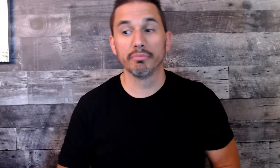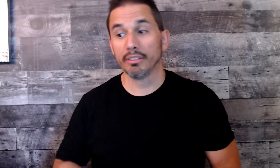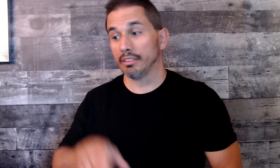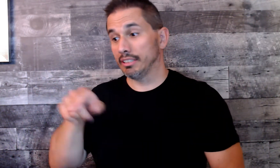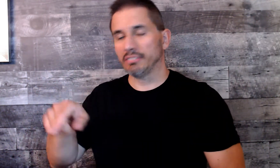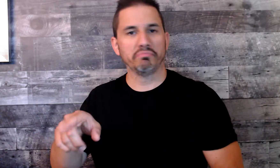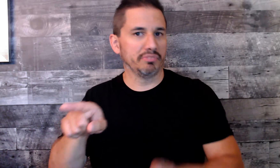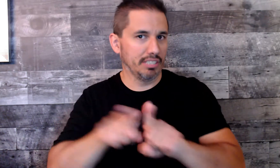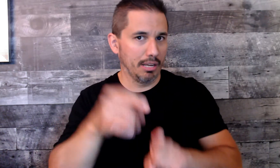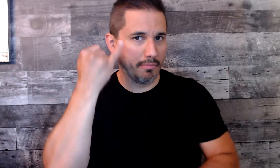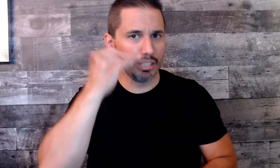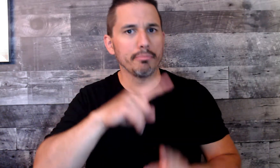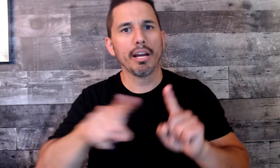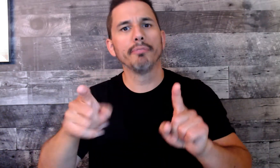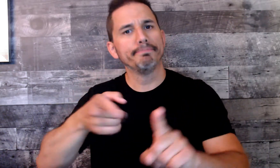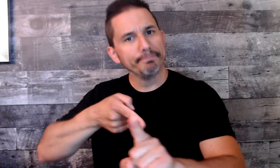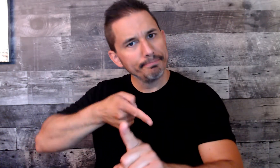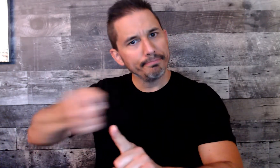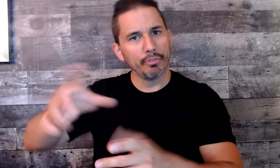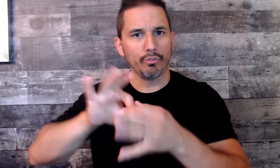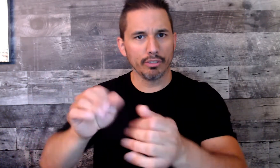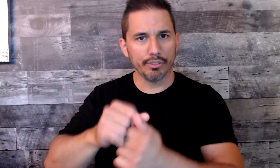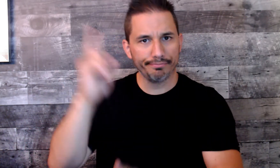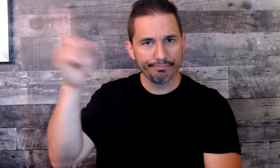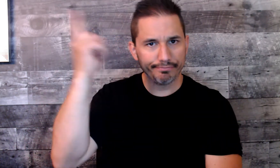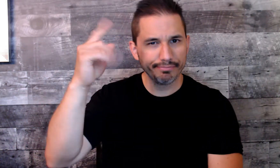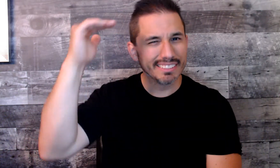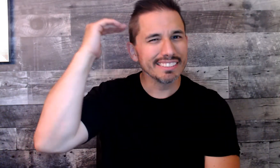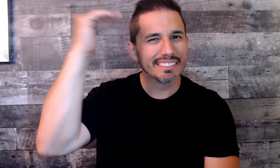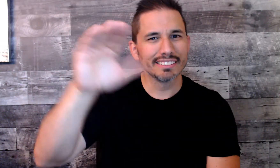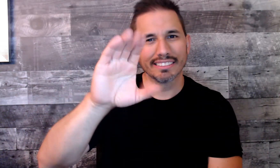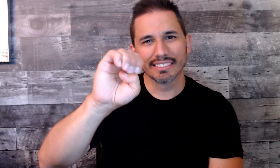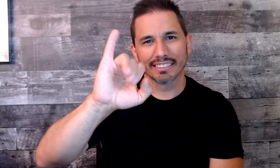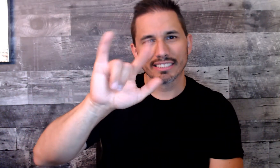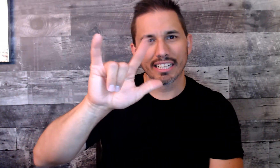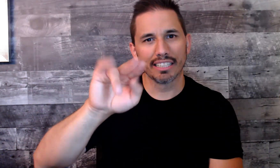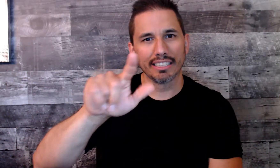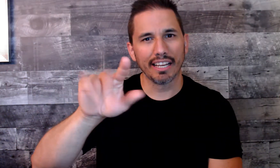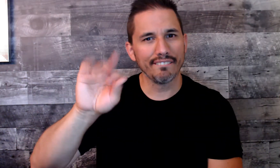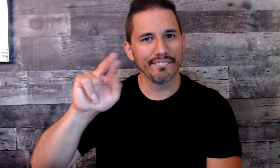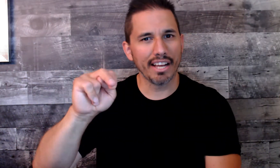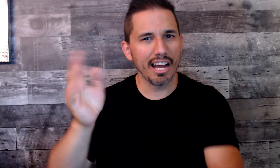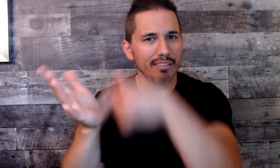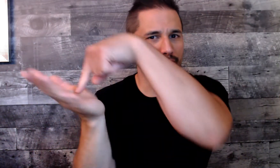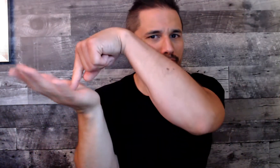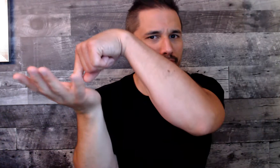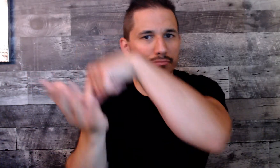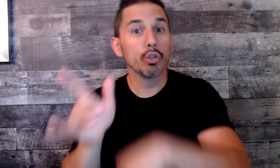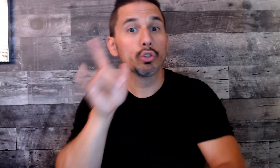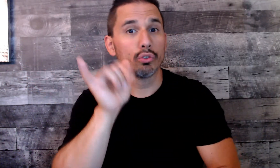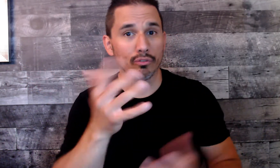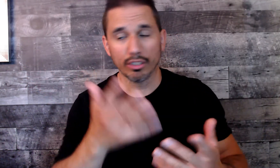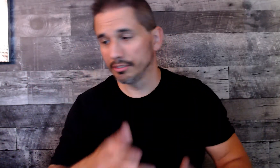haven't. This one, however, can connect directly to your ceiling fan, and here's what it looks